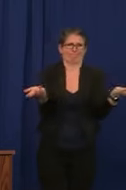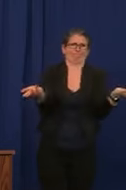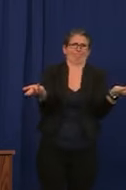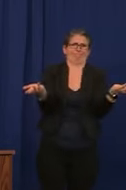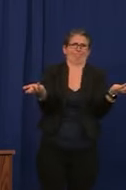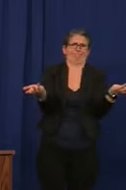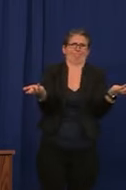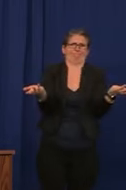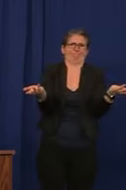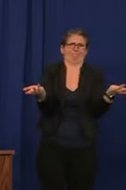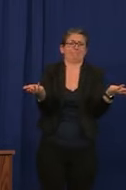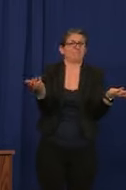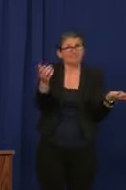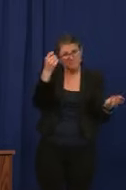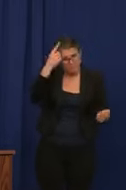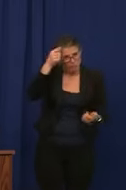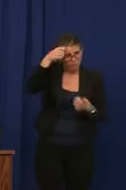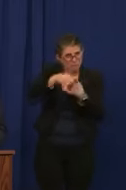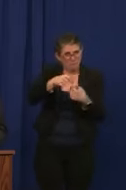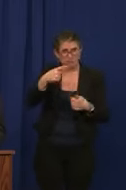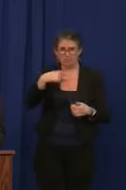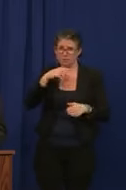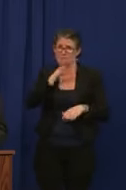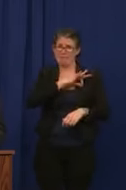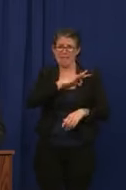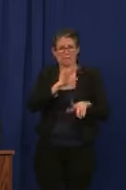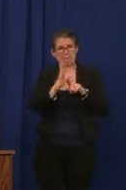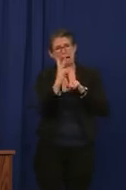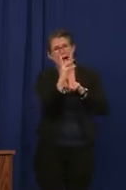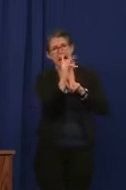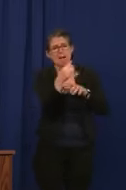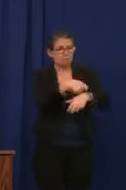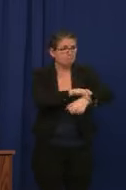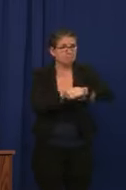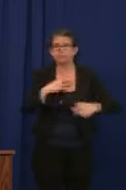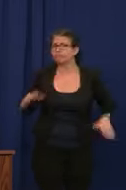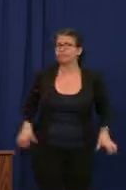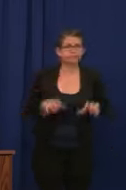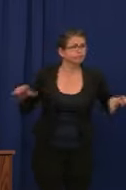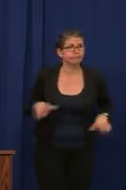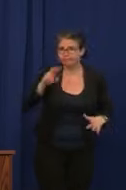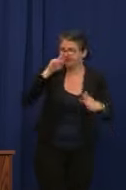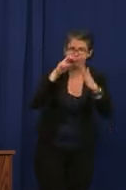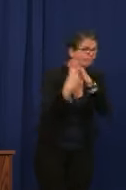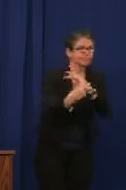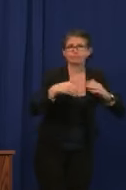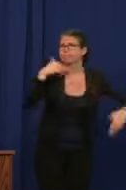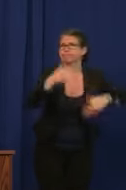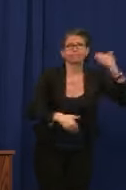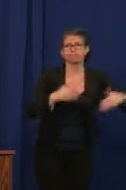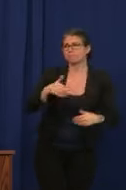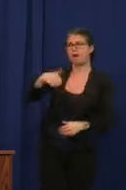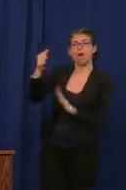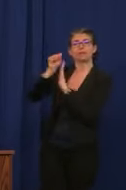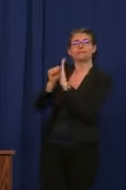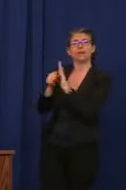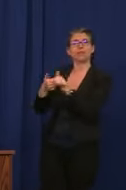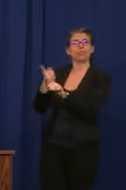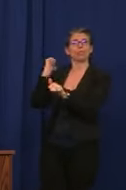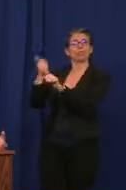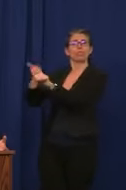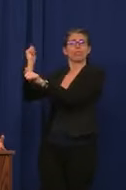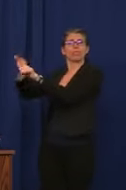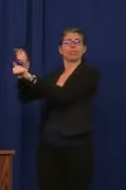about, when you engage in universal testing, and as the governor noted, you generate an immediate question of whether and when